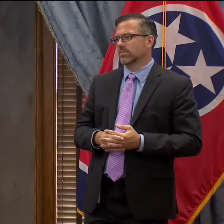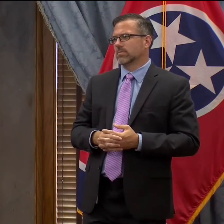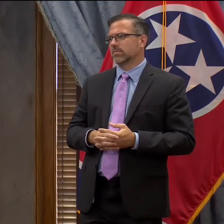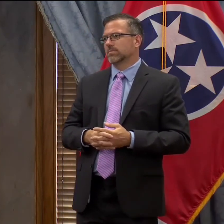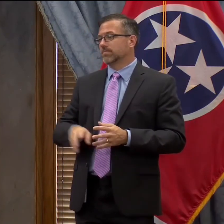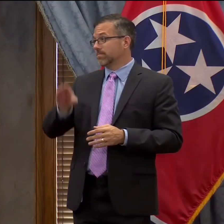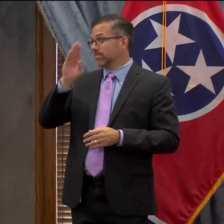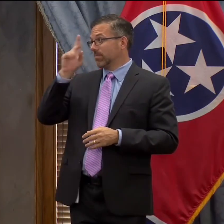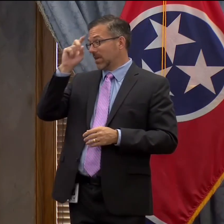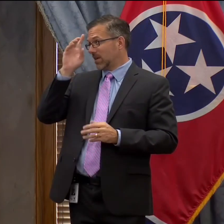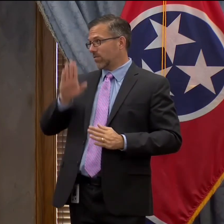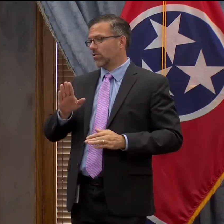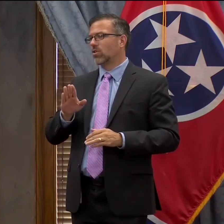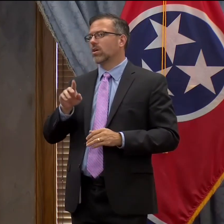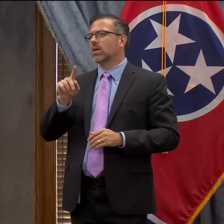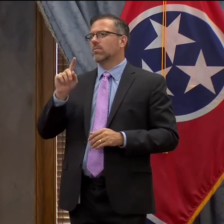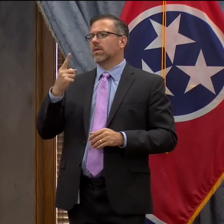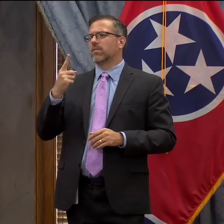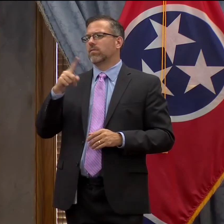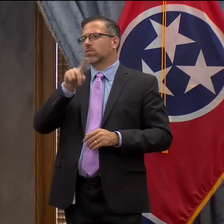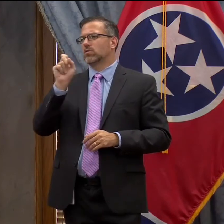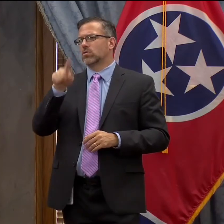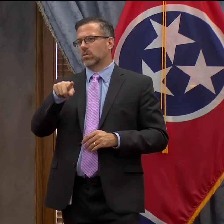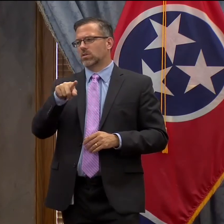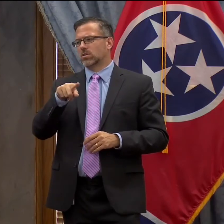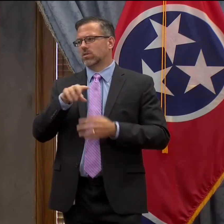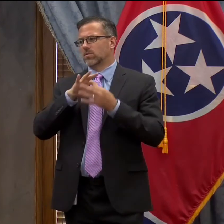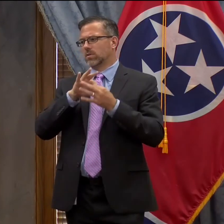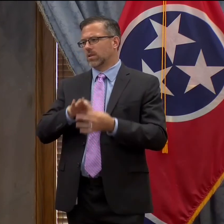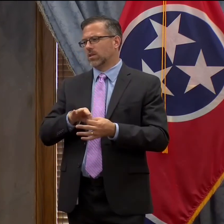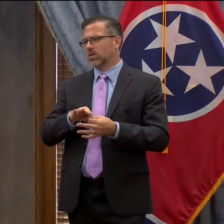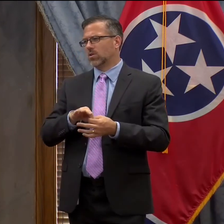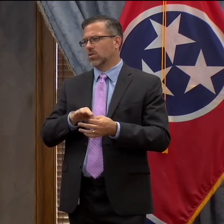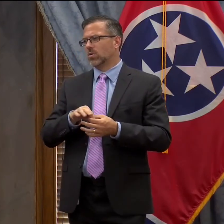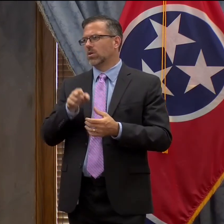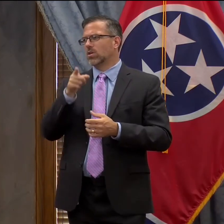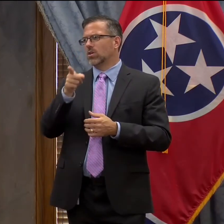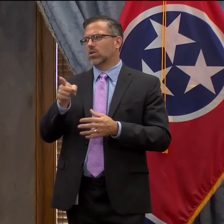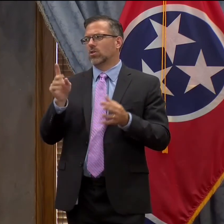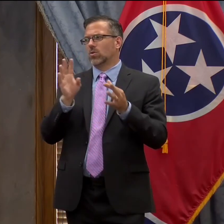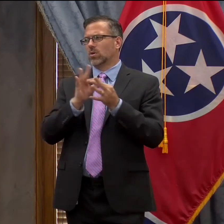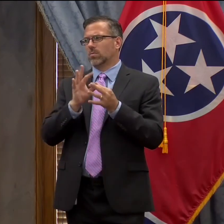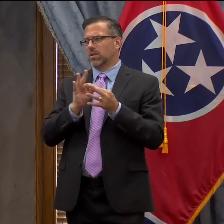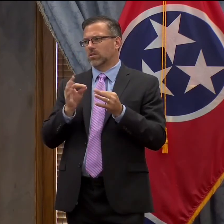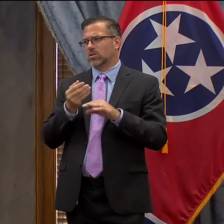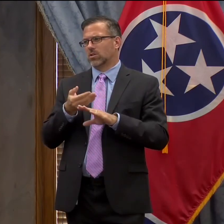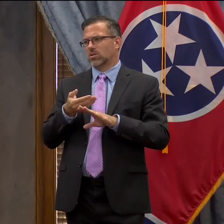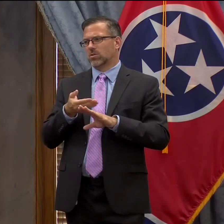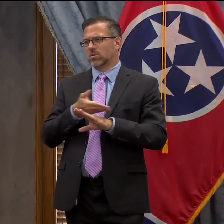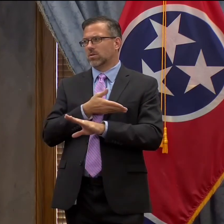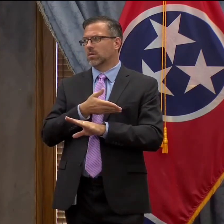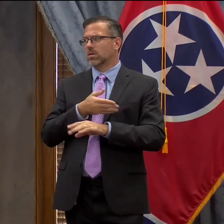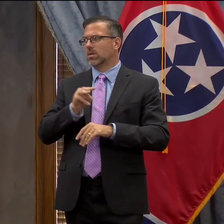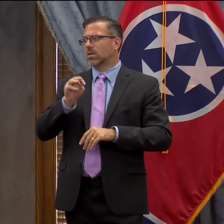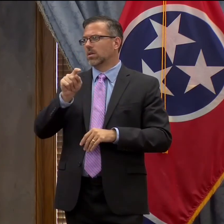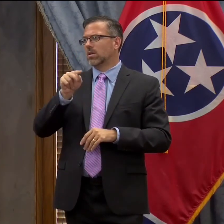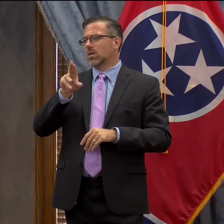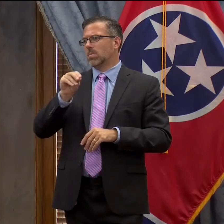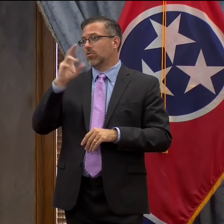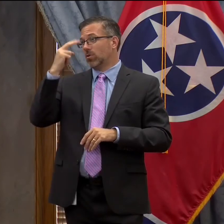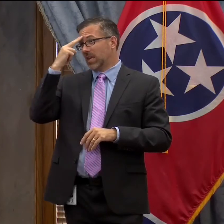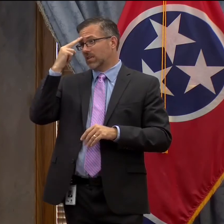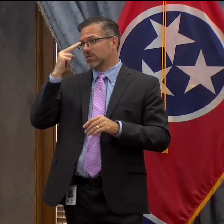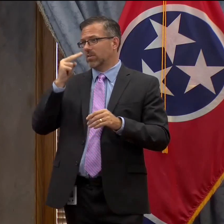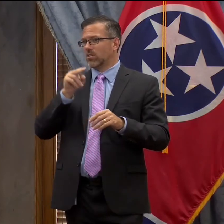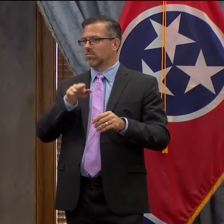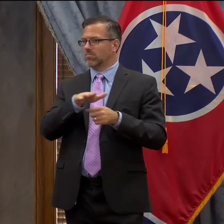Okay. Hi, Governor. My first question is following up on something that you said a little bit earlier in this press conference, talking about how Metro Nashville's approach to